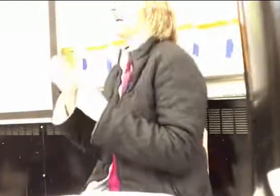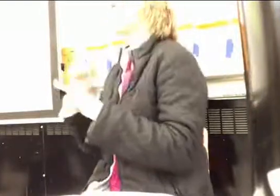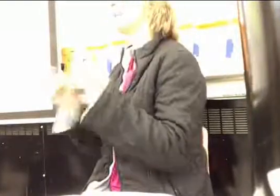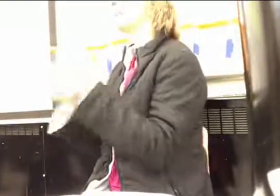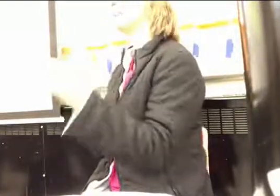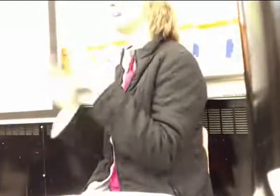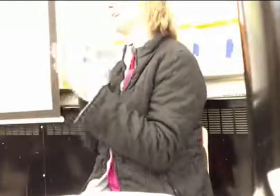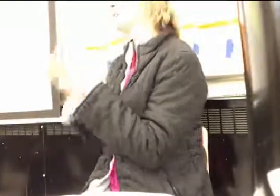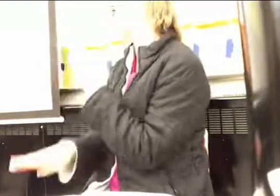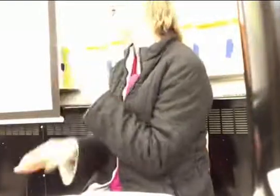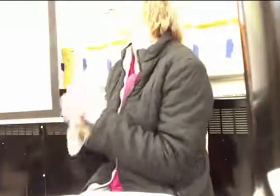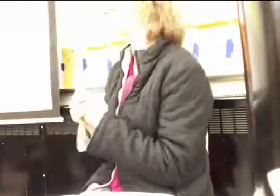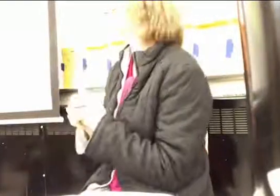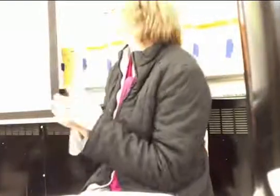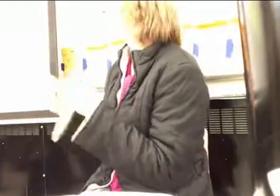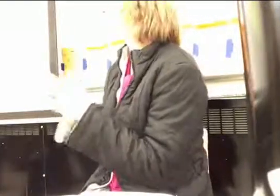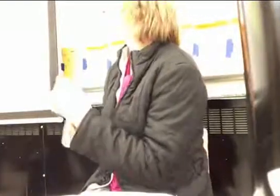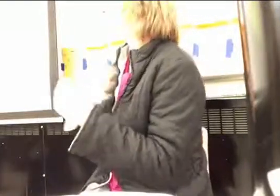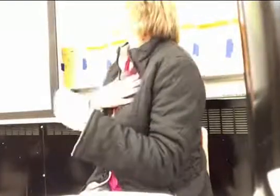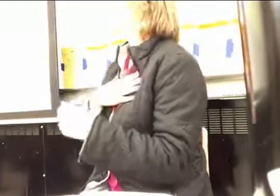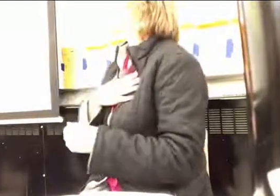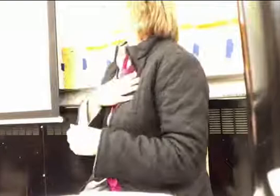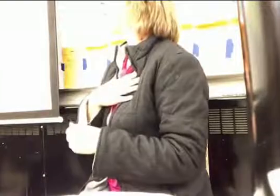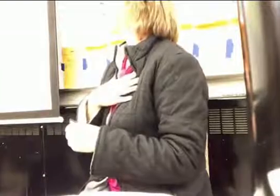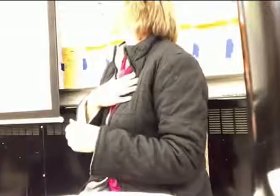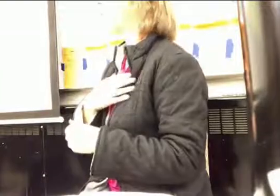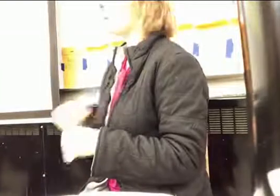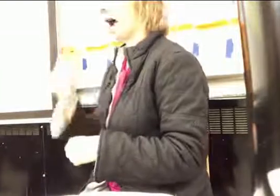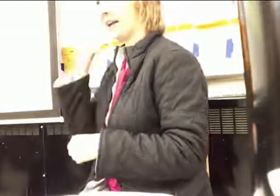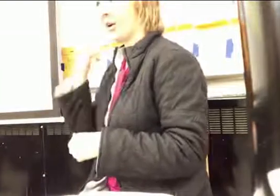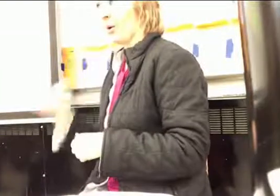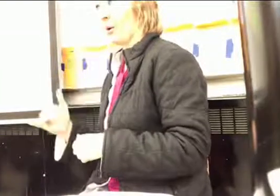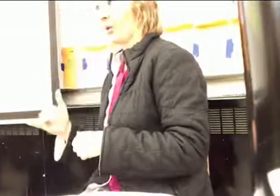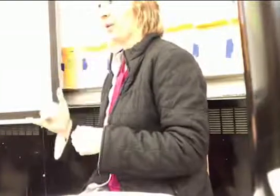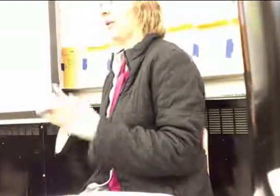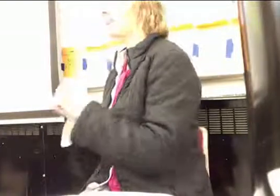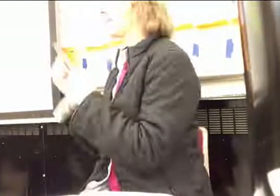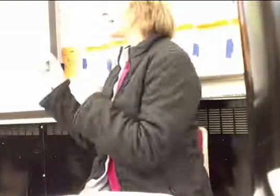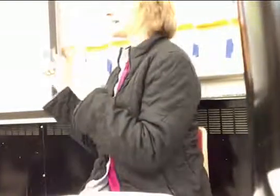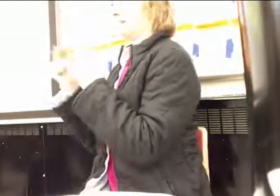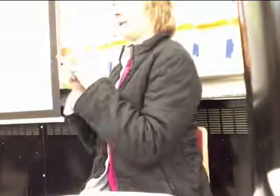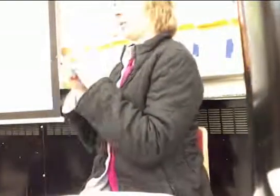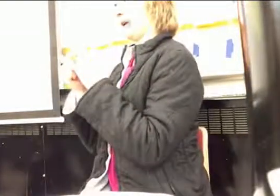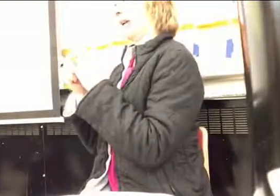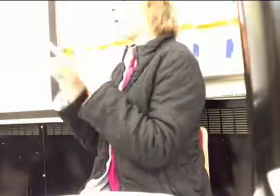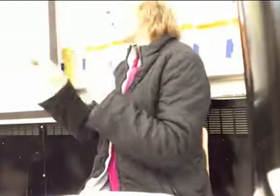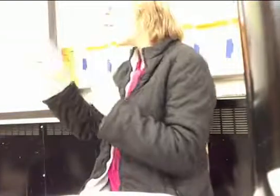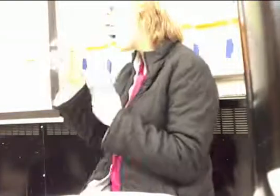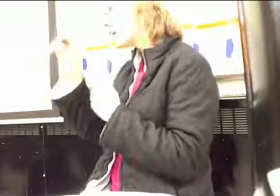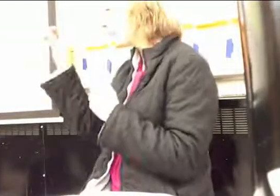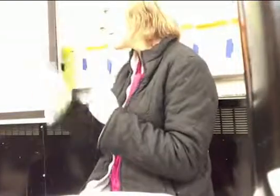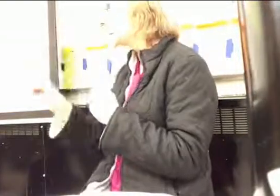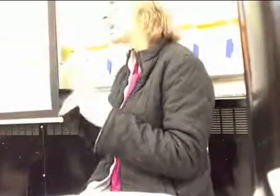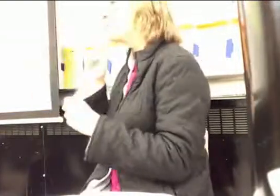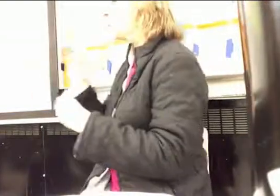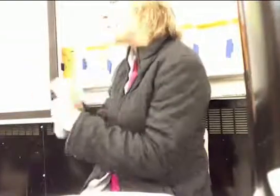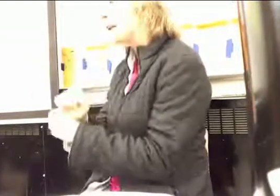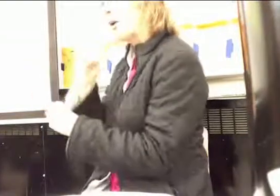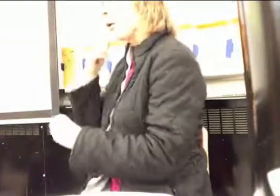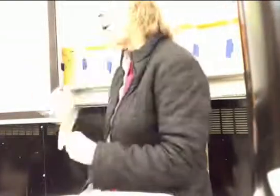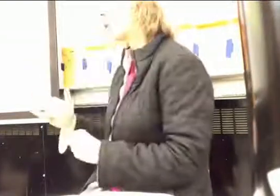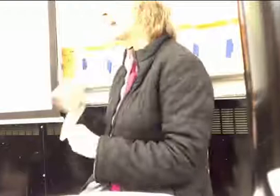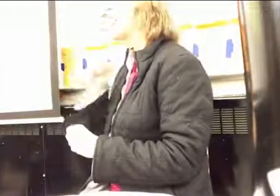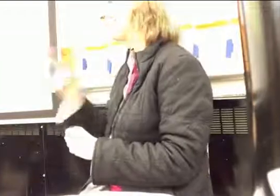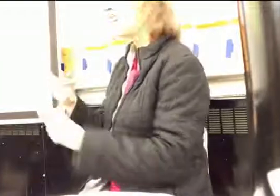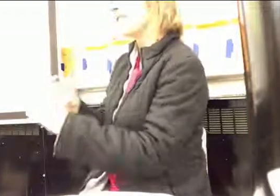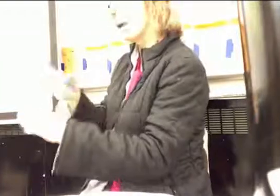cheap. So with white gold, though, one thing about this is if my ring was 100% real gold, like